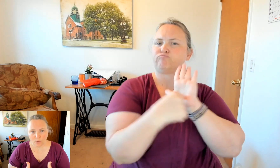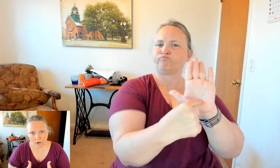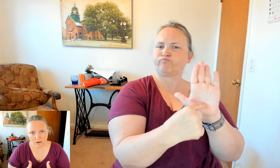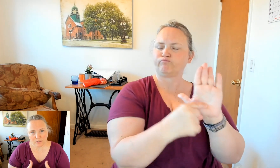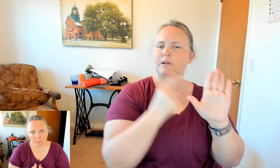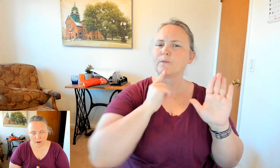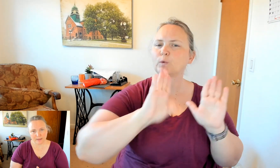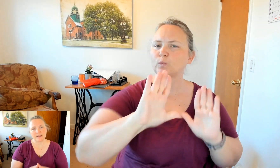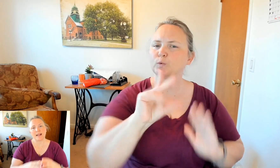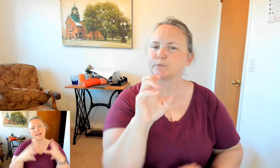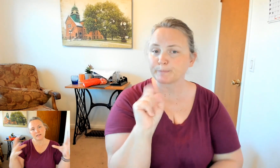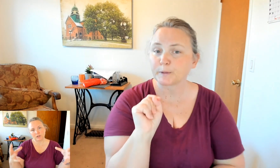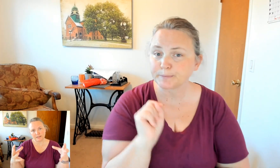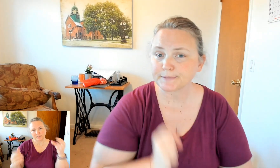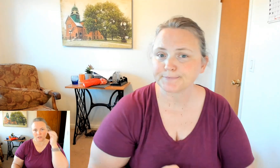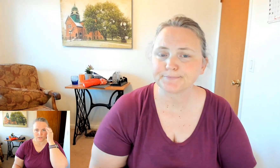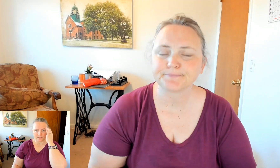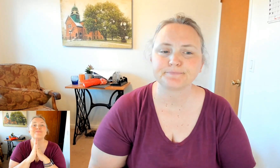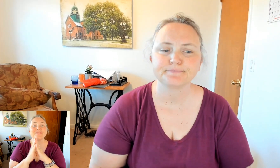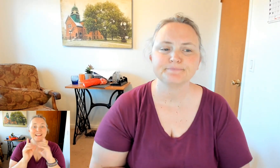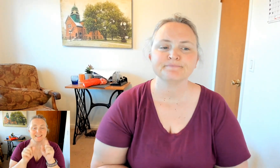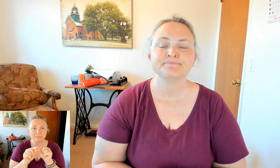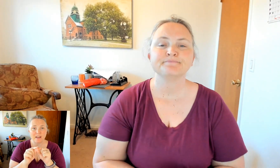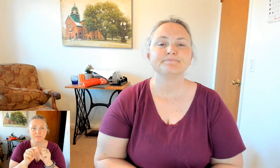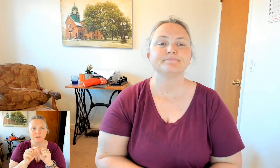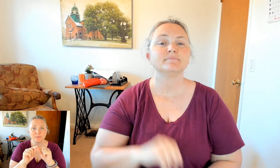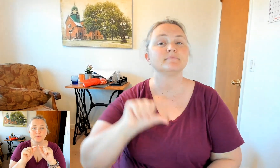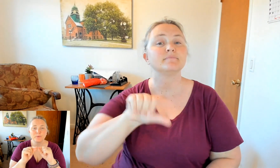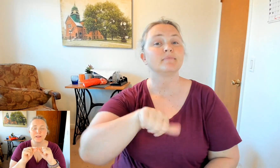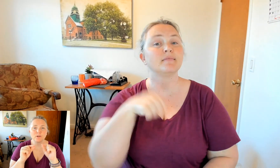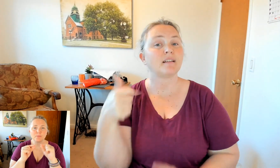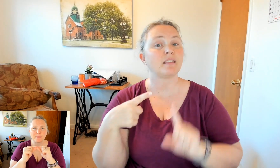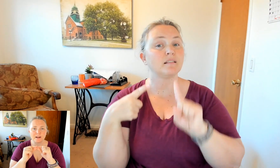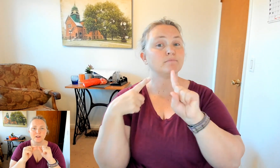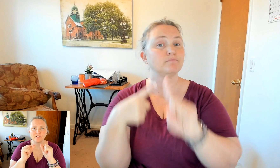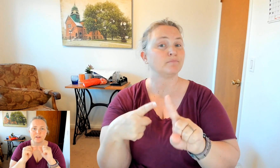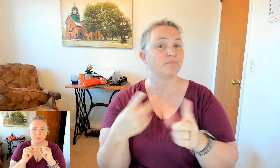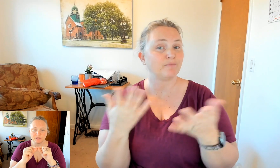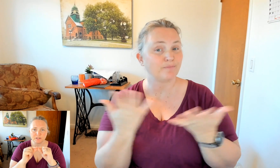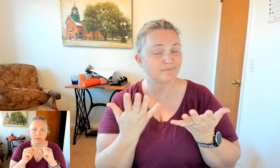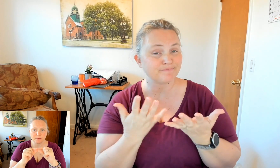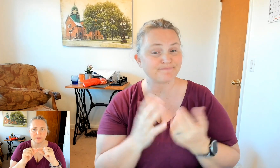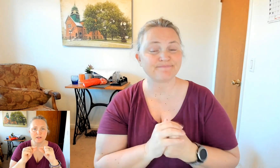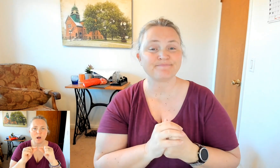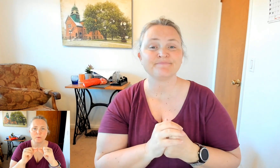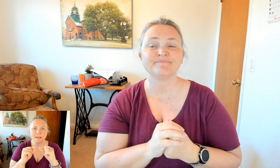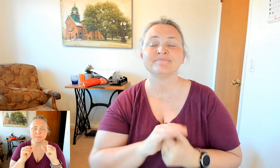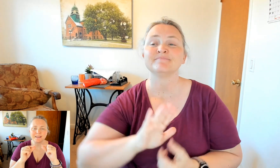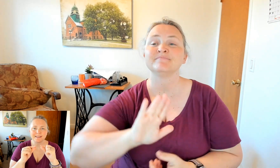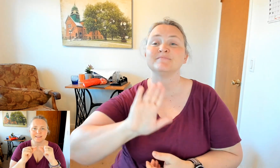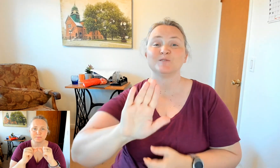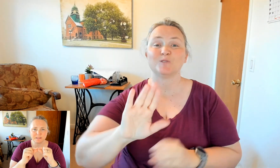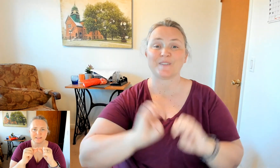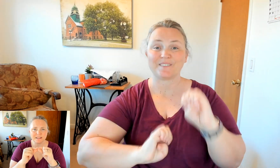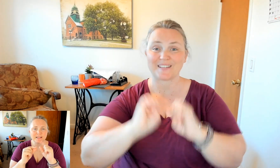for your department and your institution. The next tip I have for you, when you're preparing your evaluation documents,